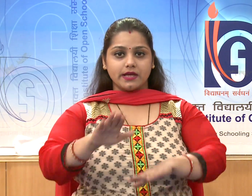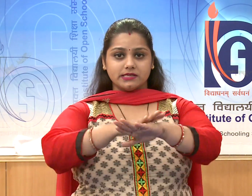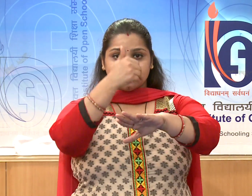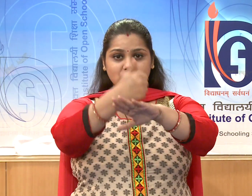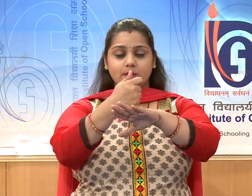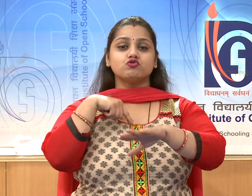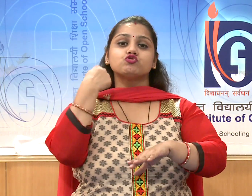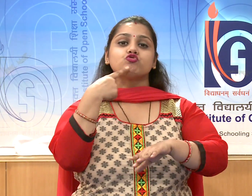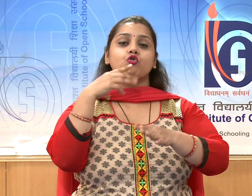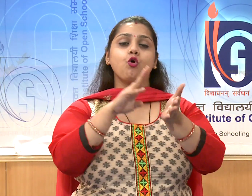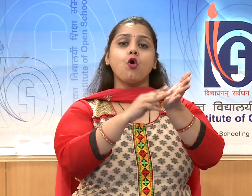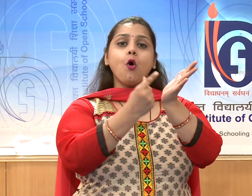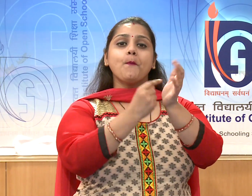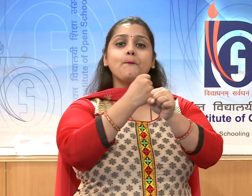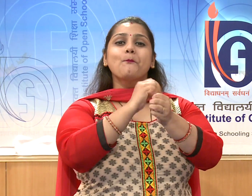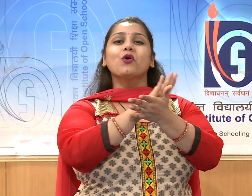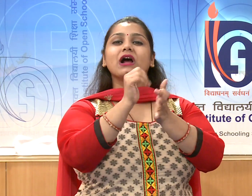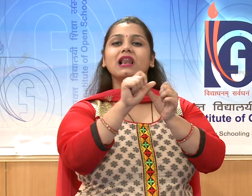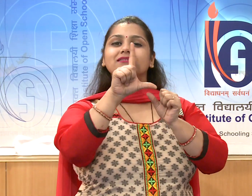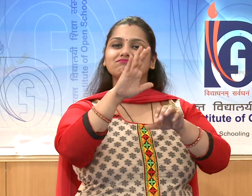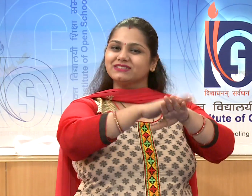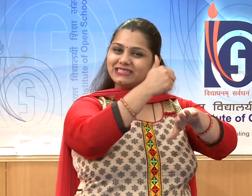established by the Mughals made it possible